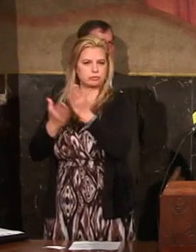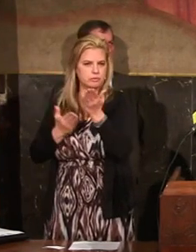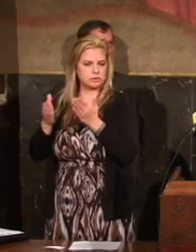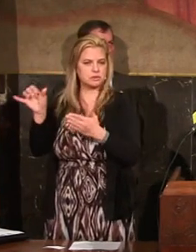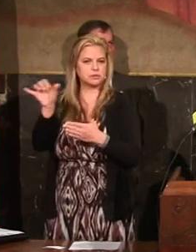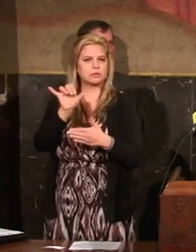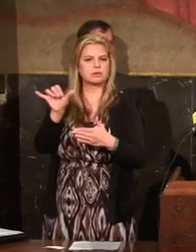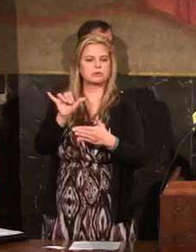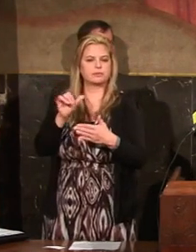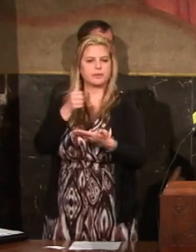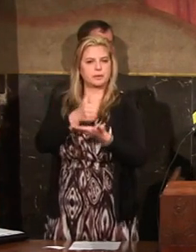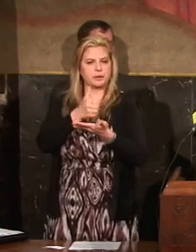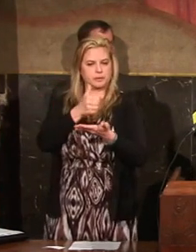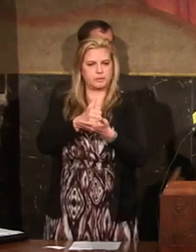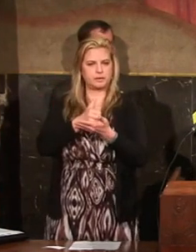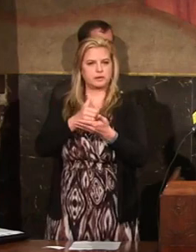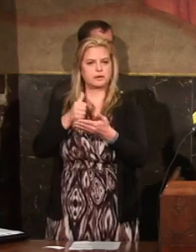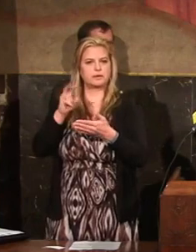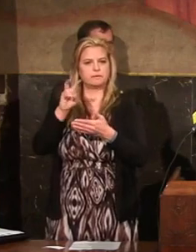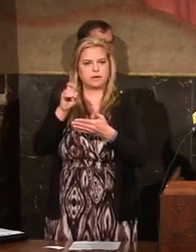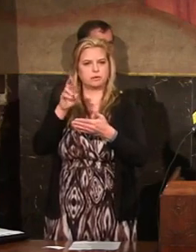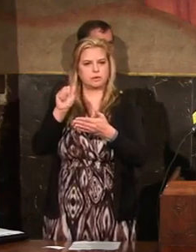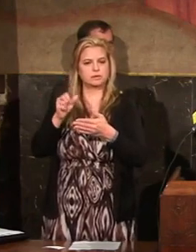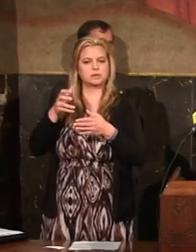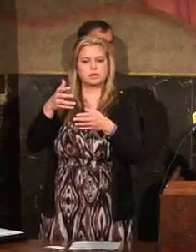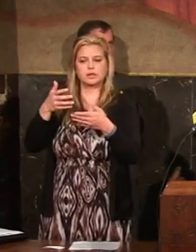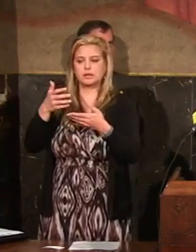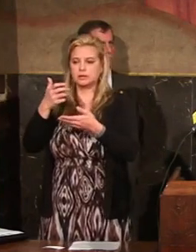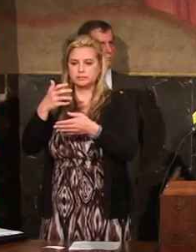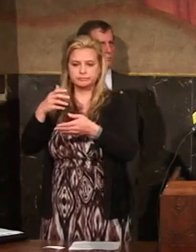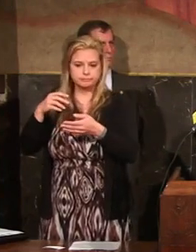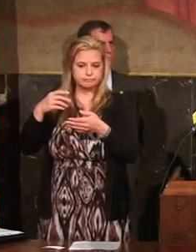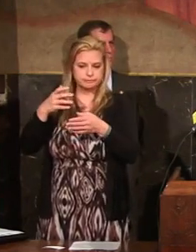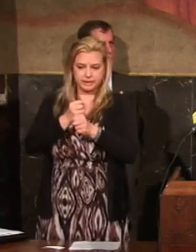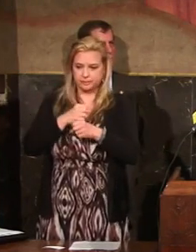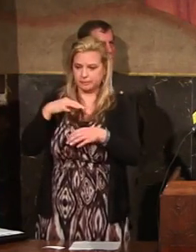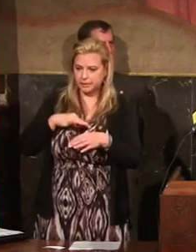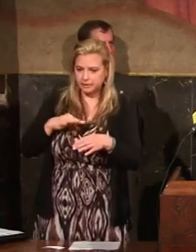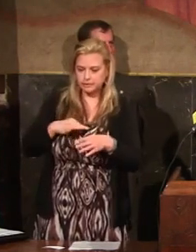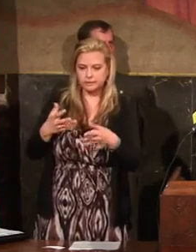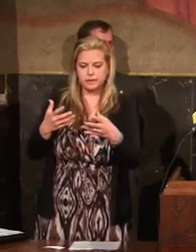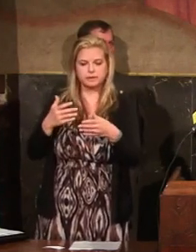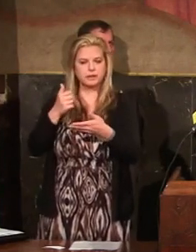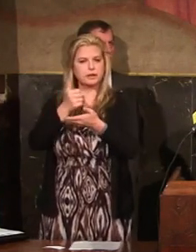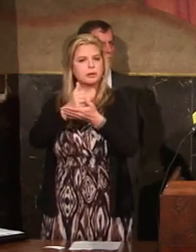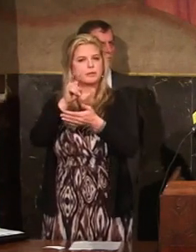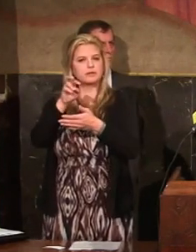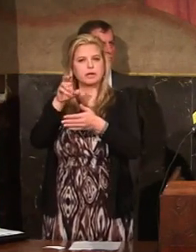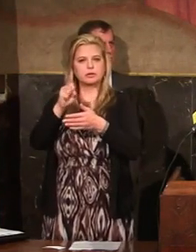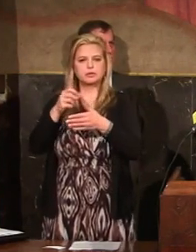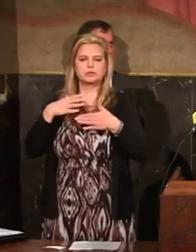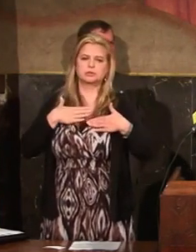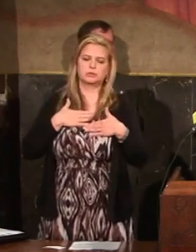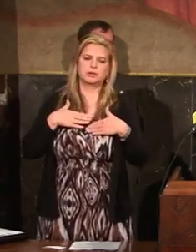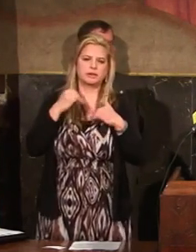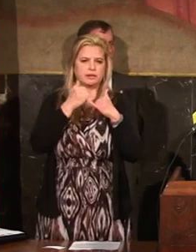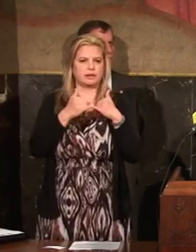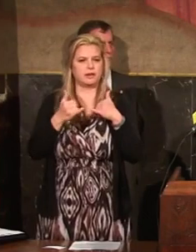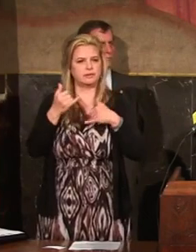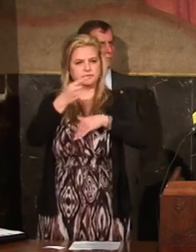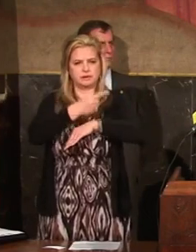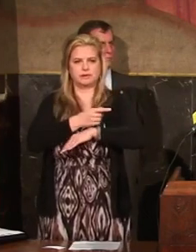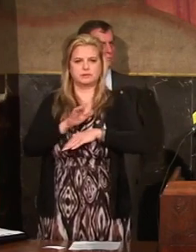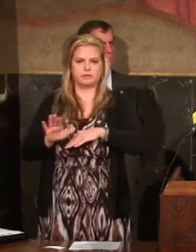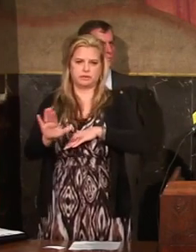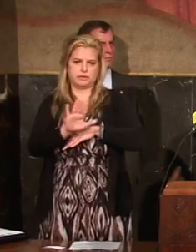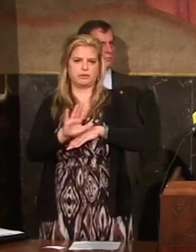well, helping veterans acquire their benefits, helping veterans to enjoy those last days of their lives due